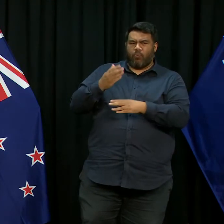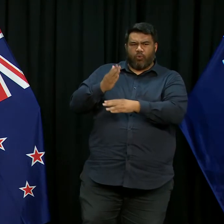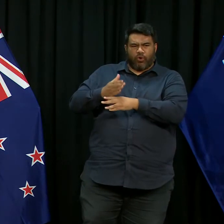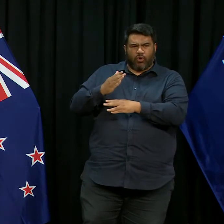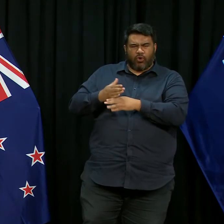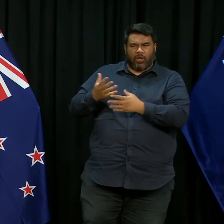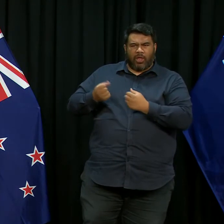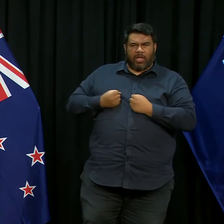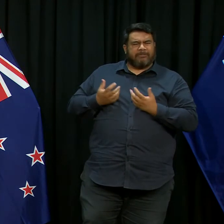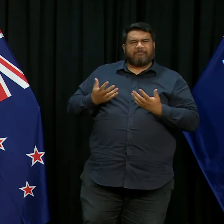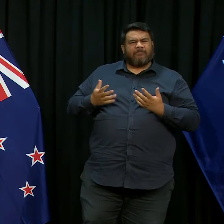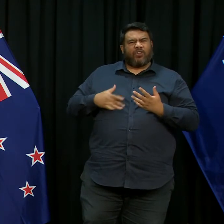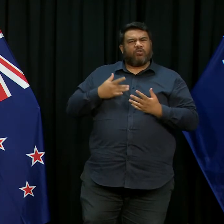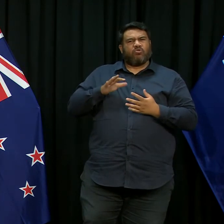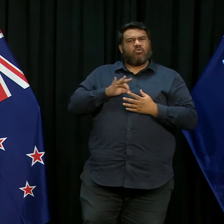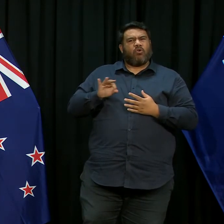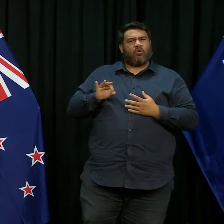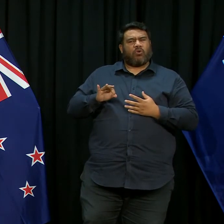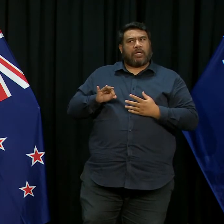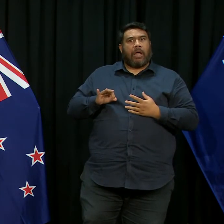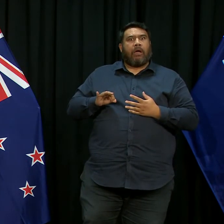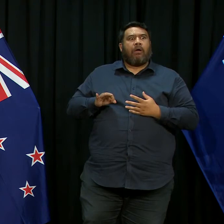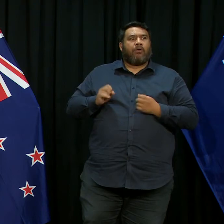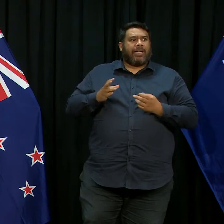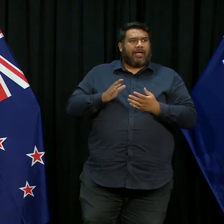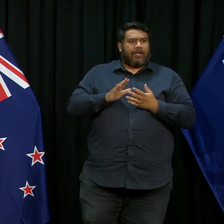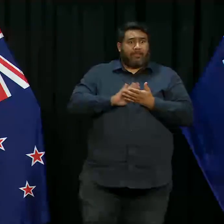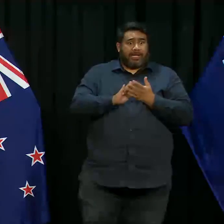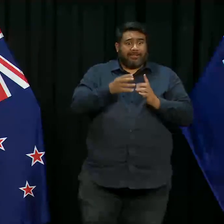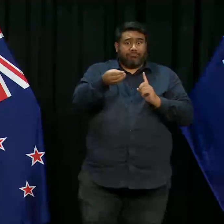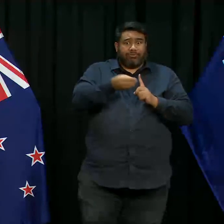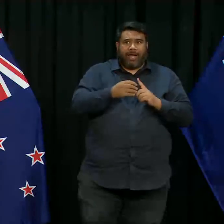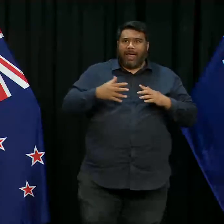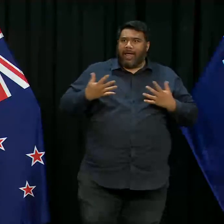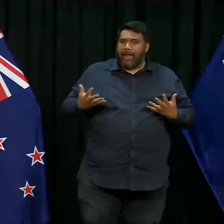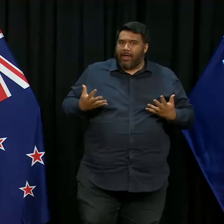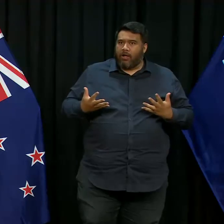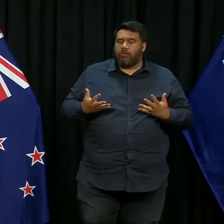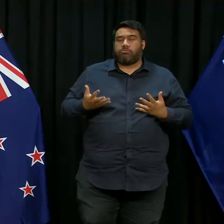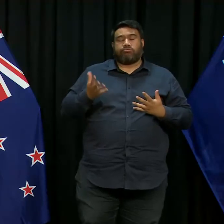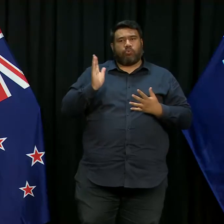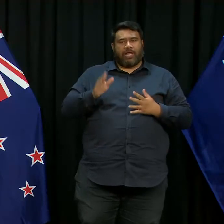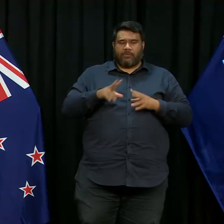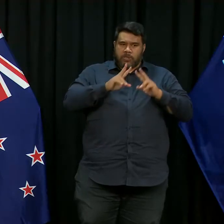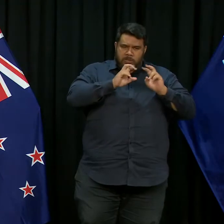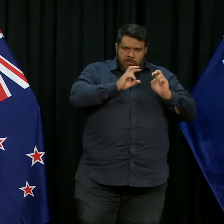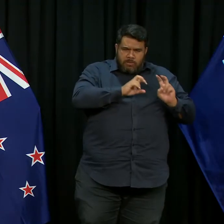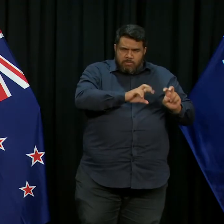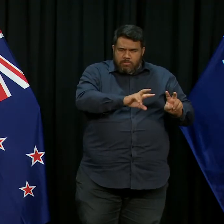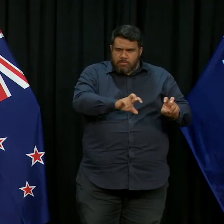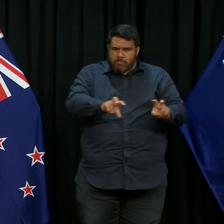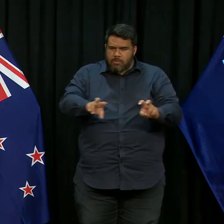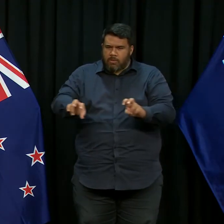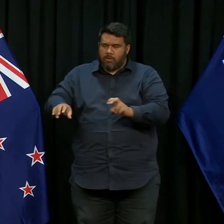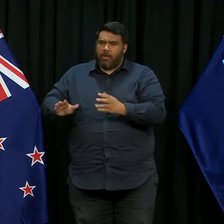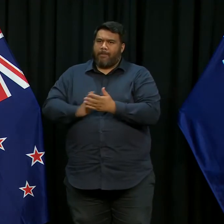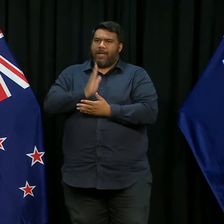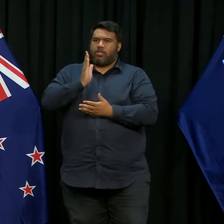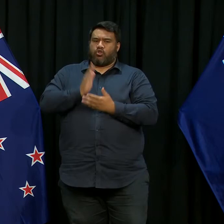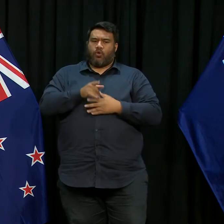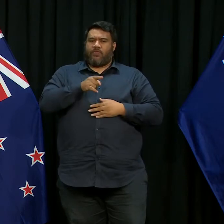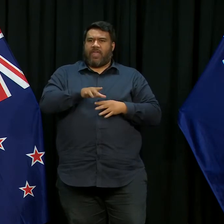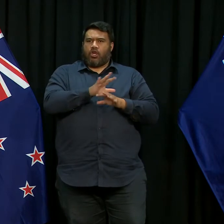work. So it was really incumbent on us to make sure that they hadn't picked it up through some other community channel and that it hadn't been circulating for some